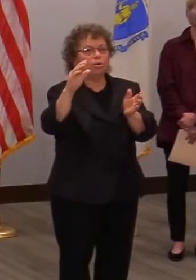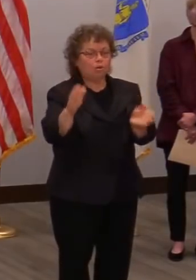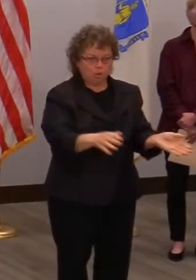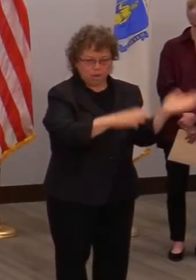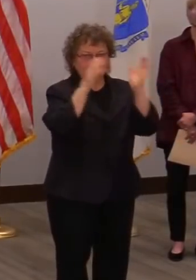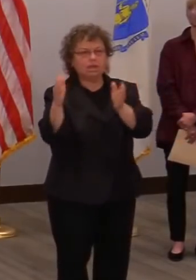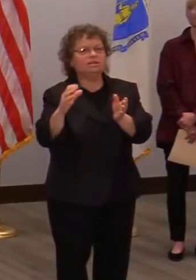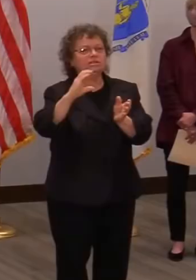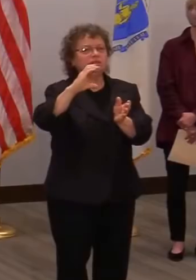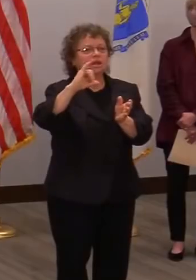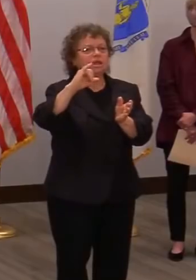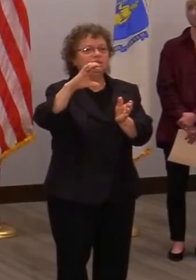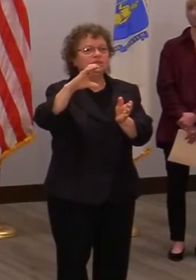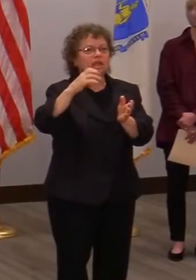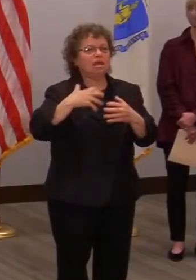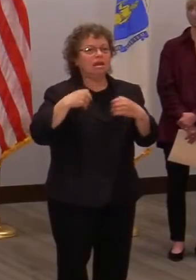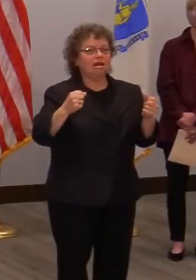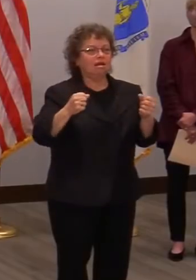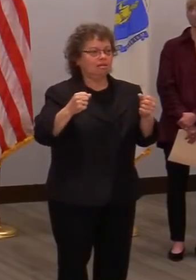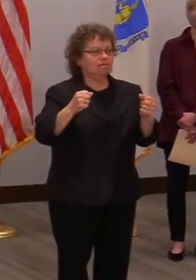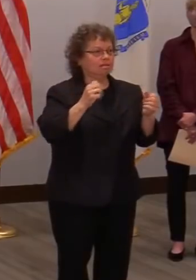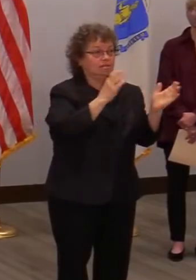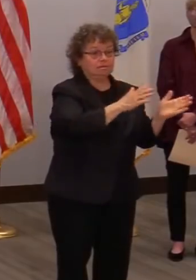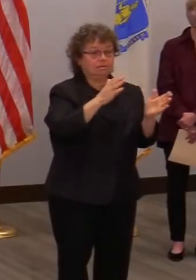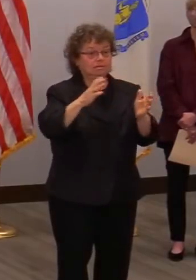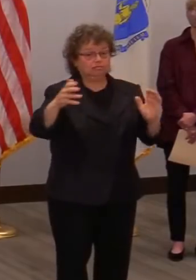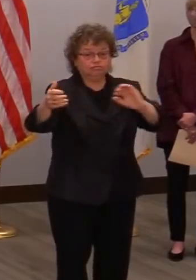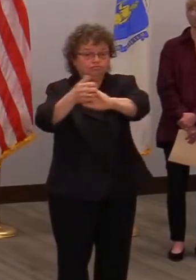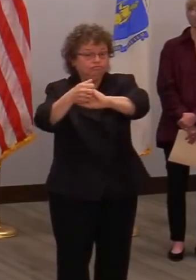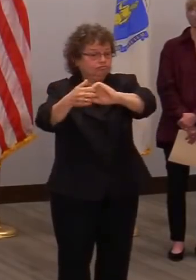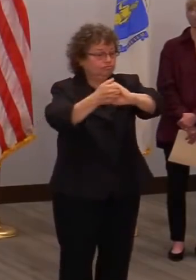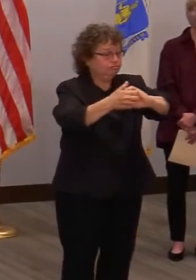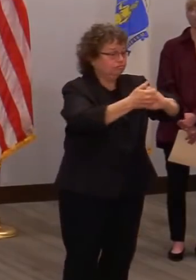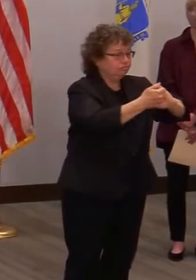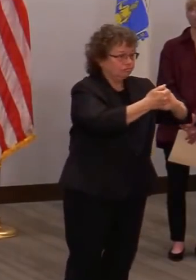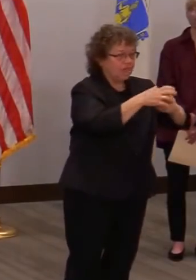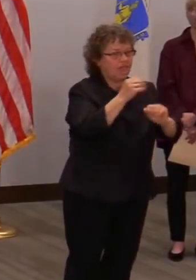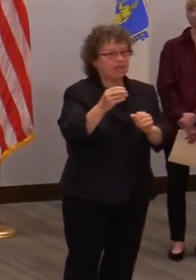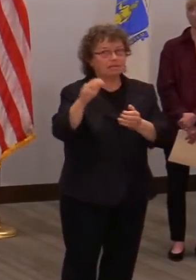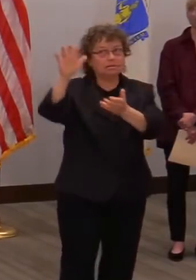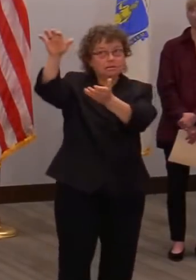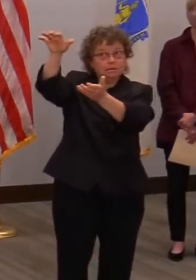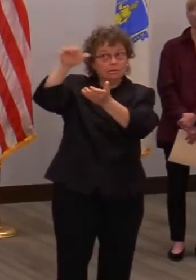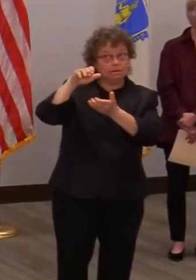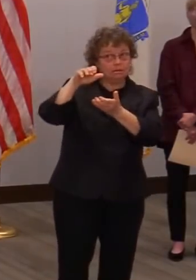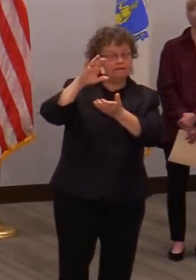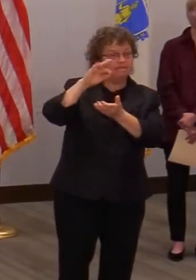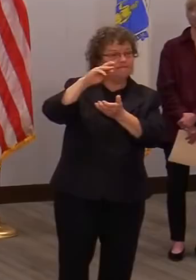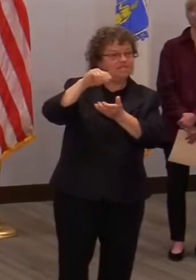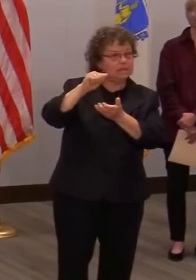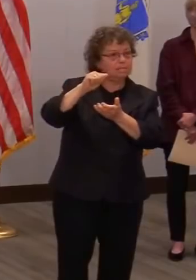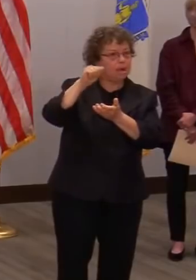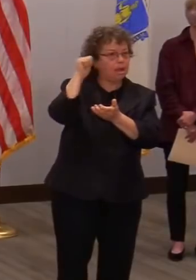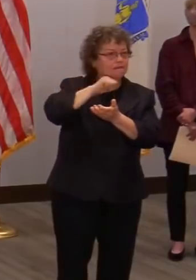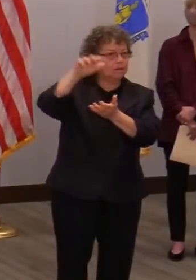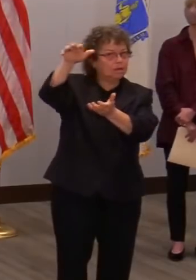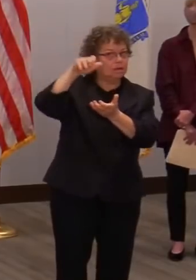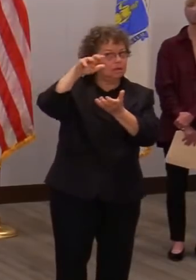course, would not be possible without the support and the increased doses the site gets from FEMA each and every